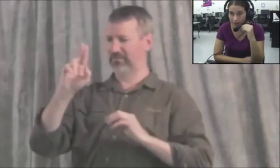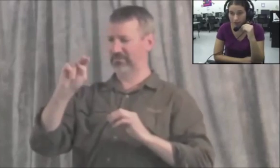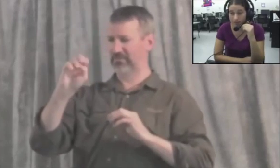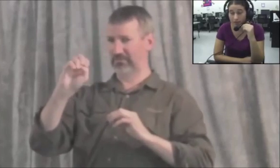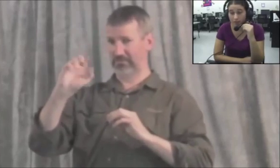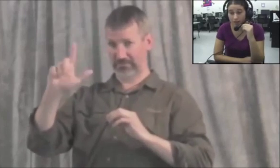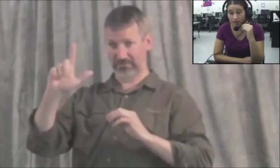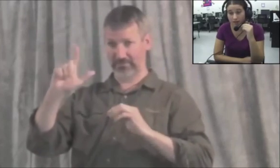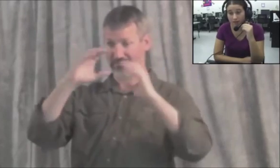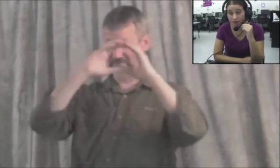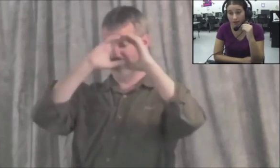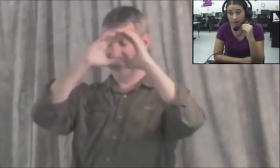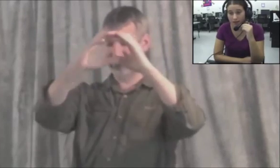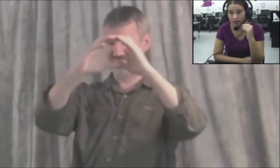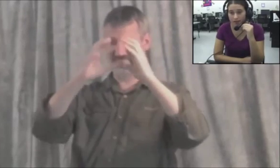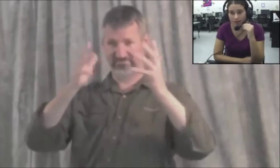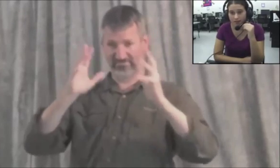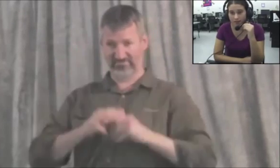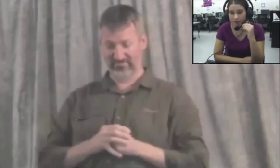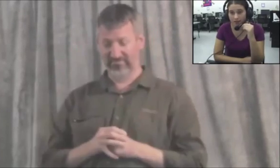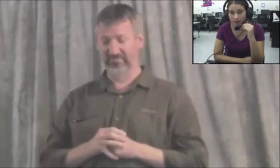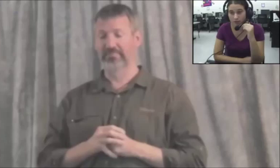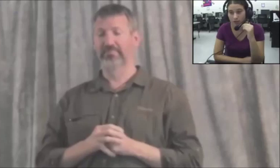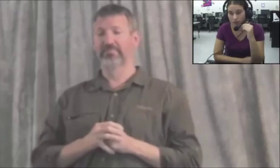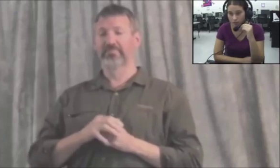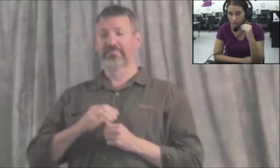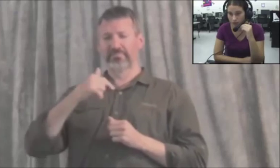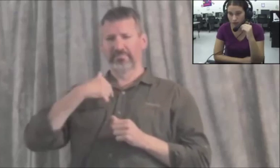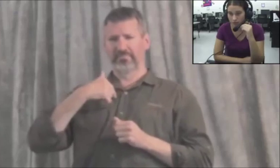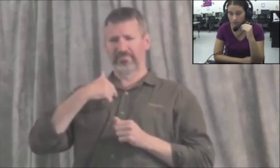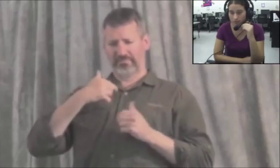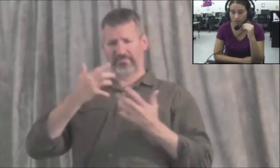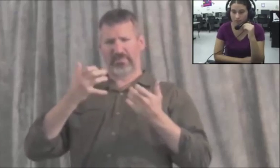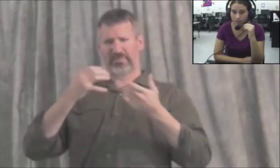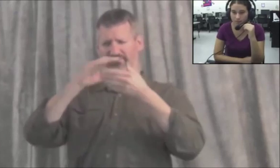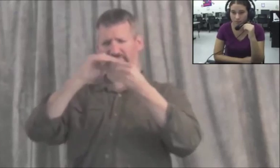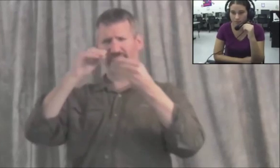anything. But in my left eye, I still have some tunnel vision.